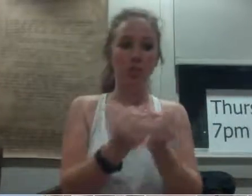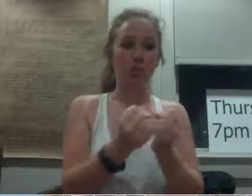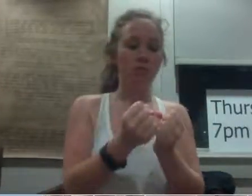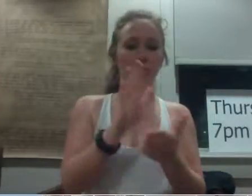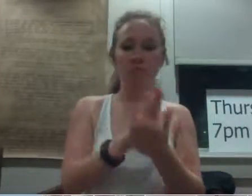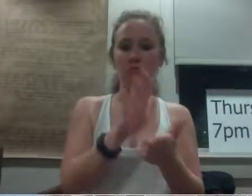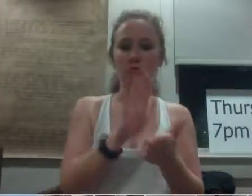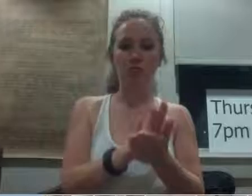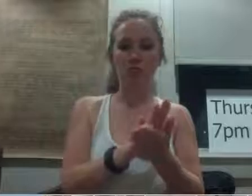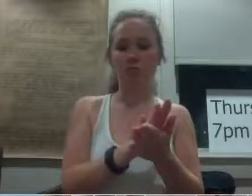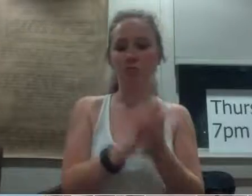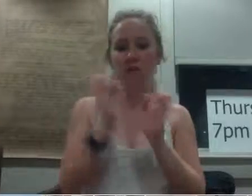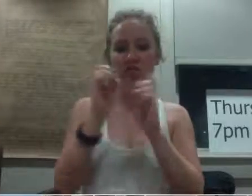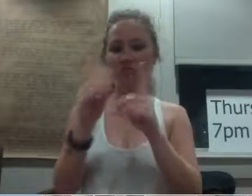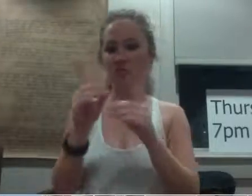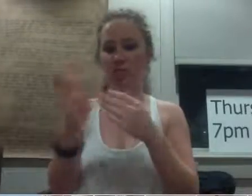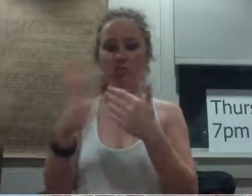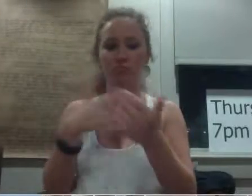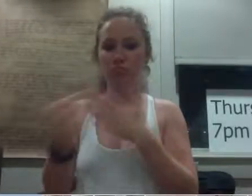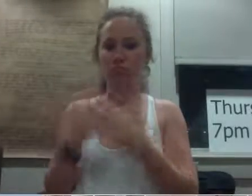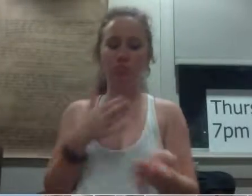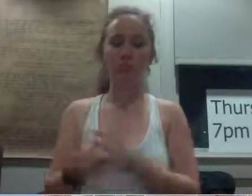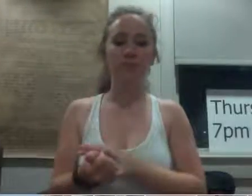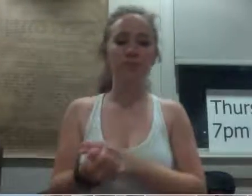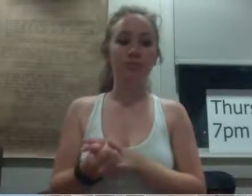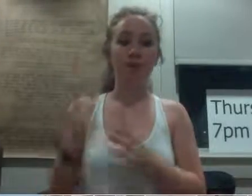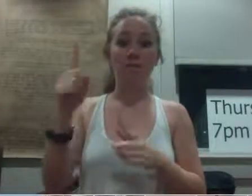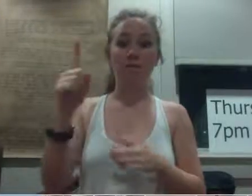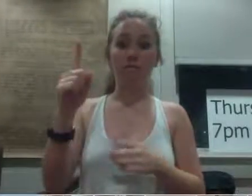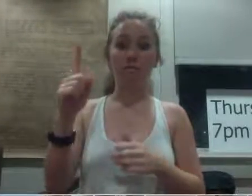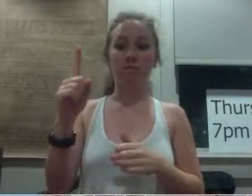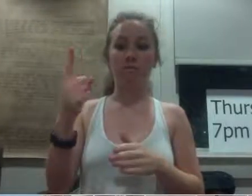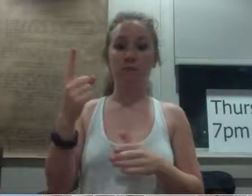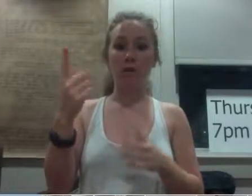This happened in all society, schools and education as well. And